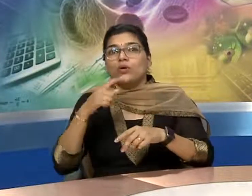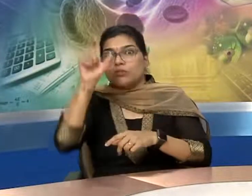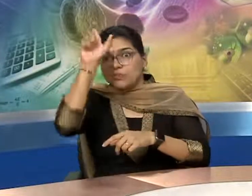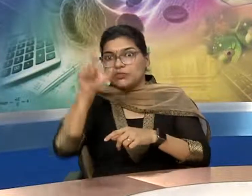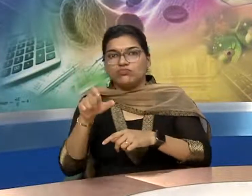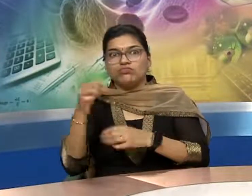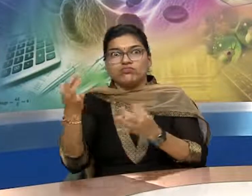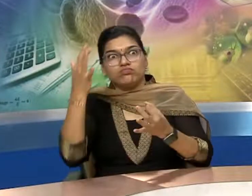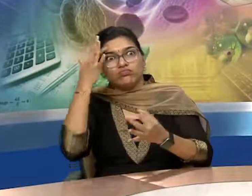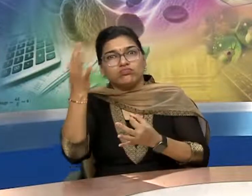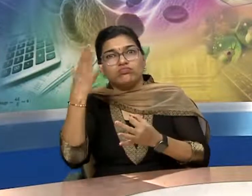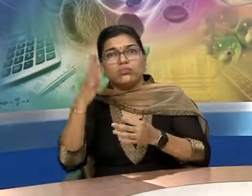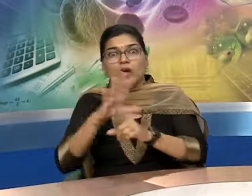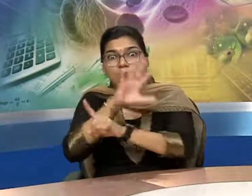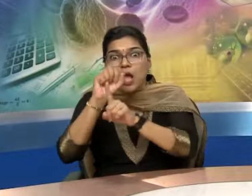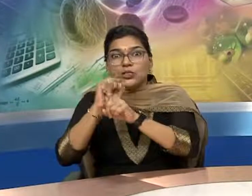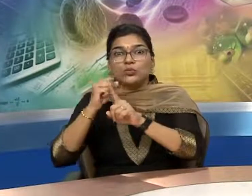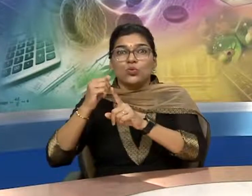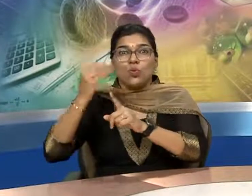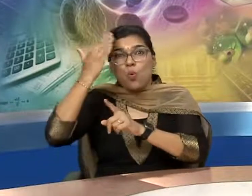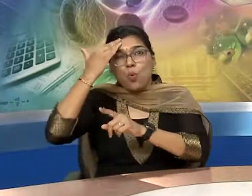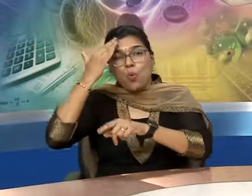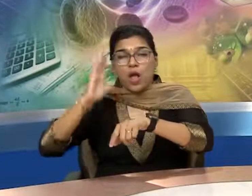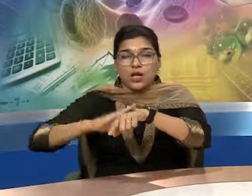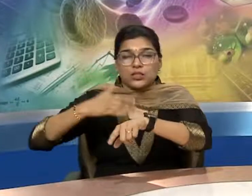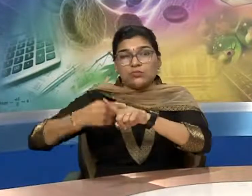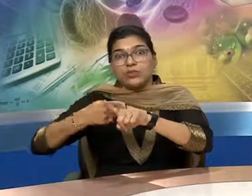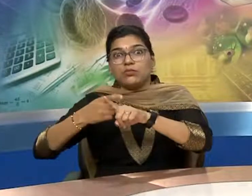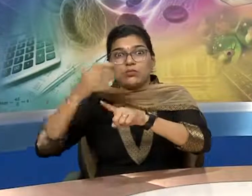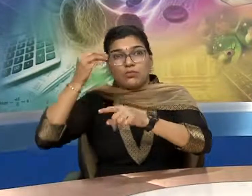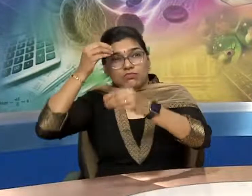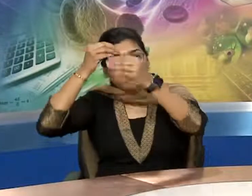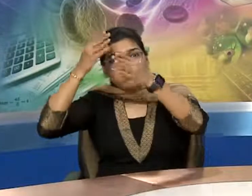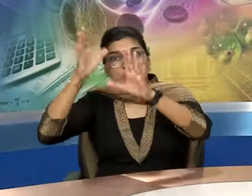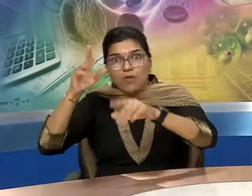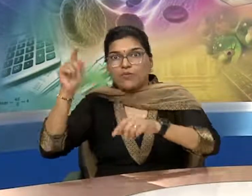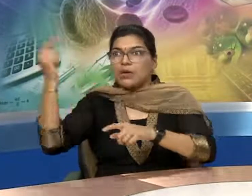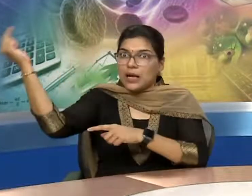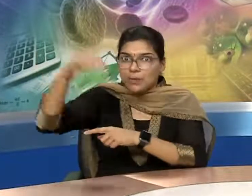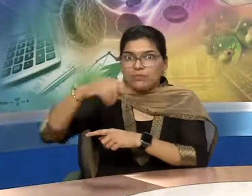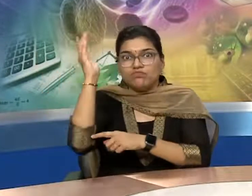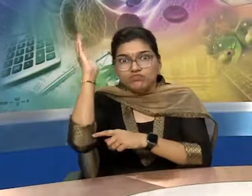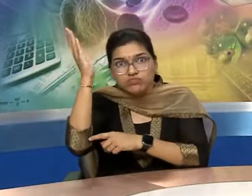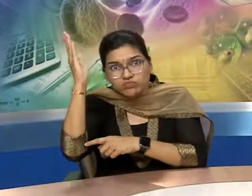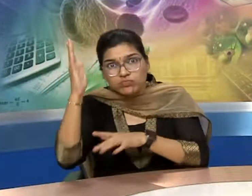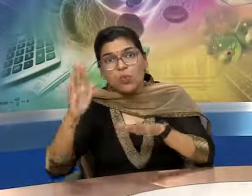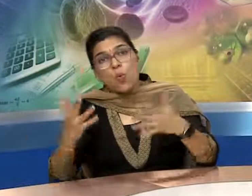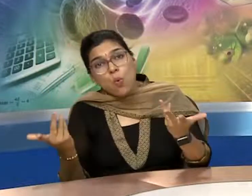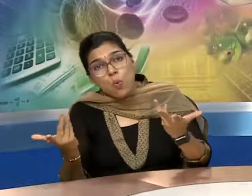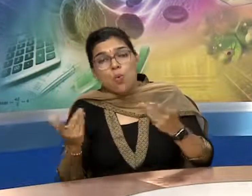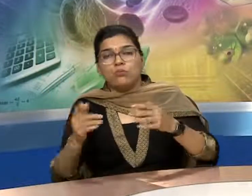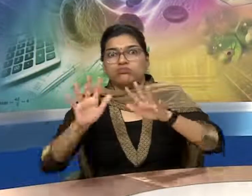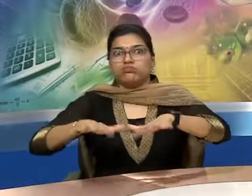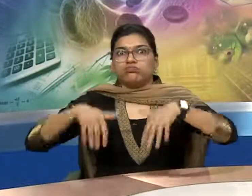extension activities like lectures by some experts